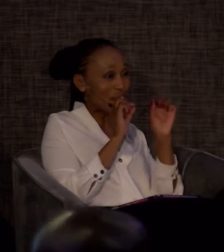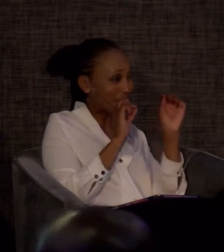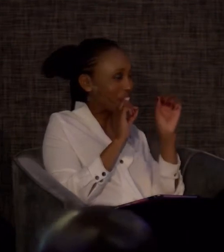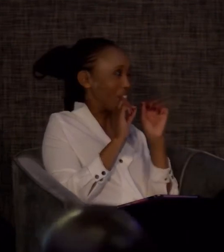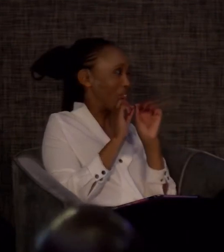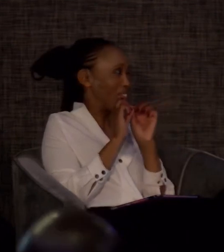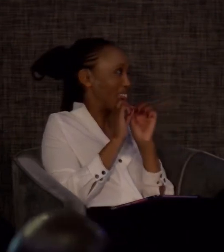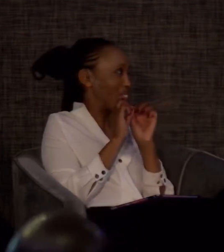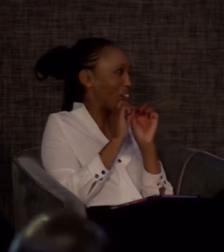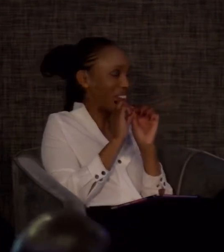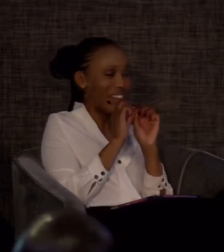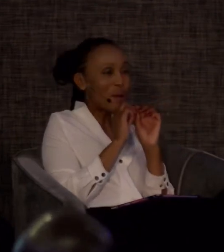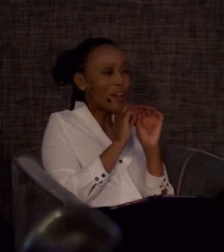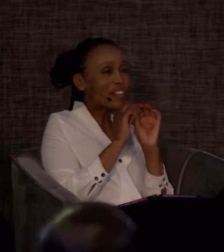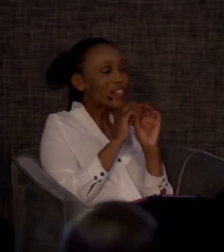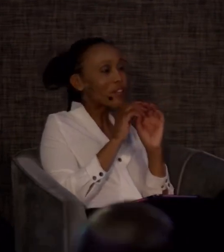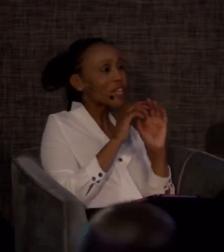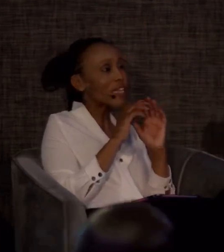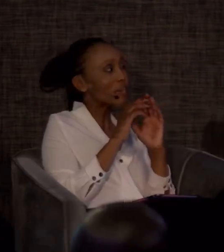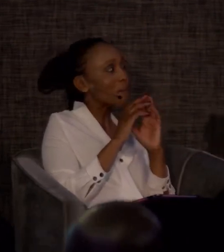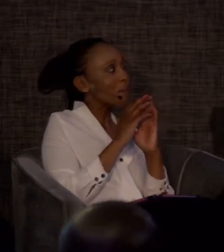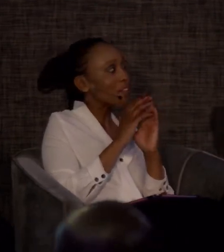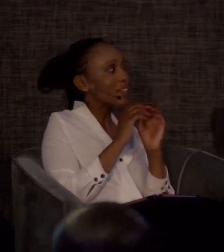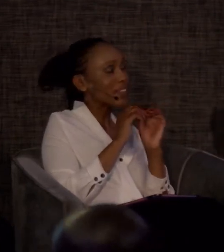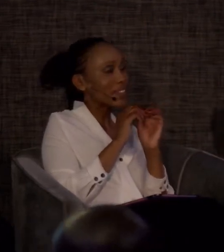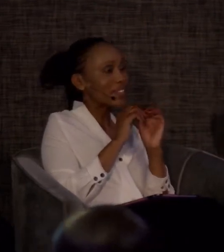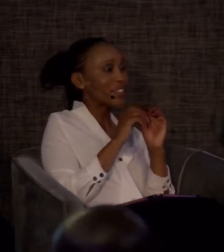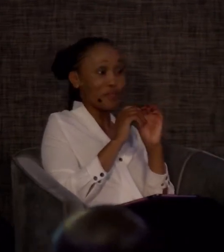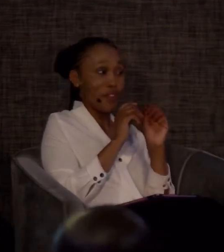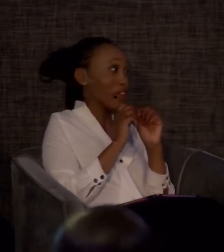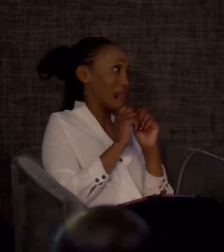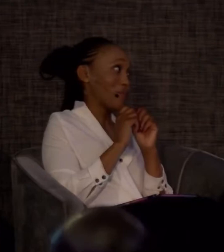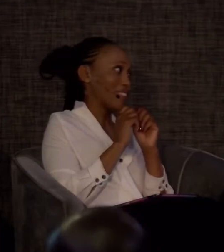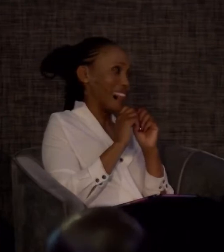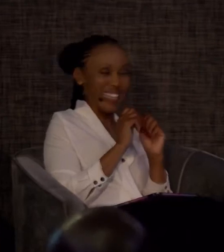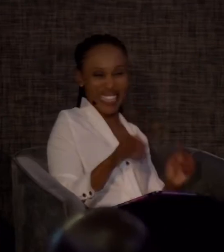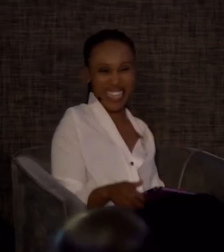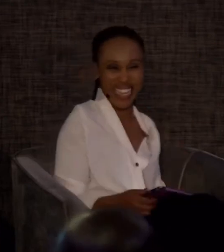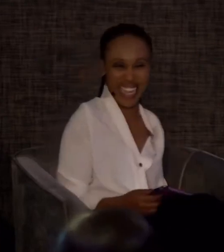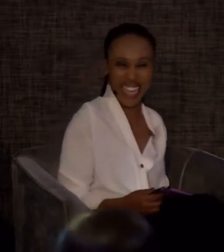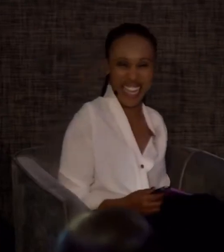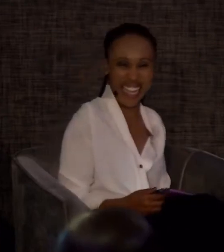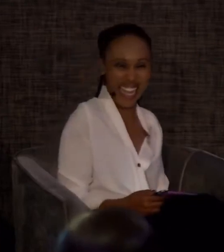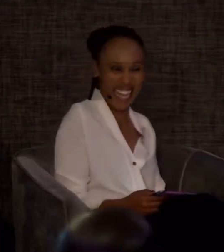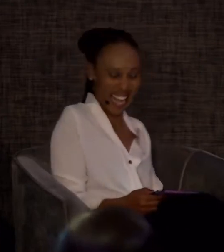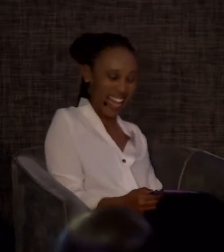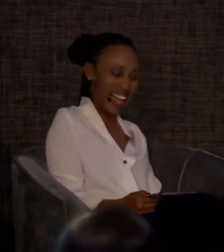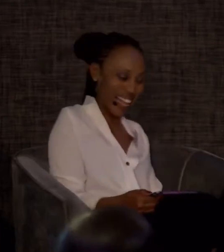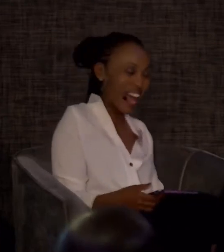We are this close. We are this close. What is that close? It's very close. Okay.